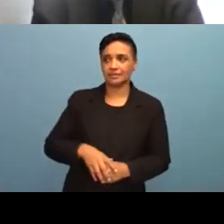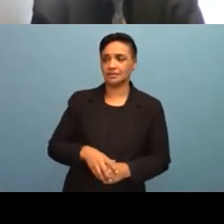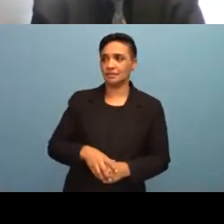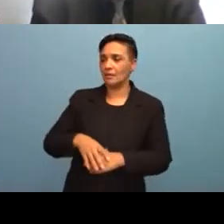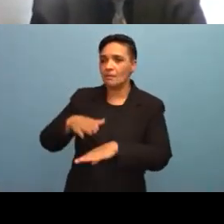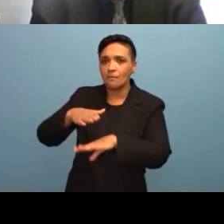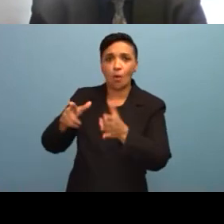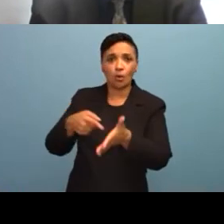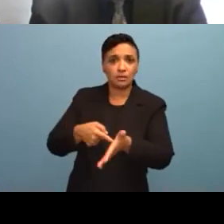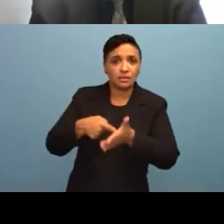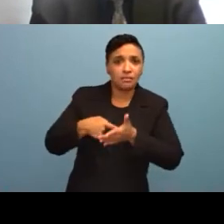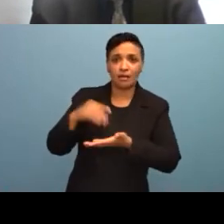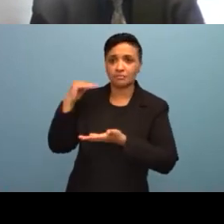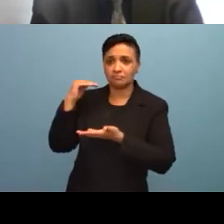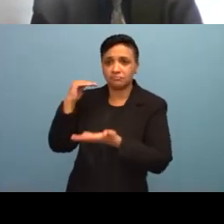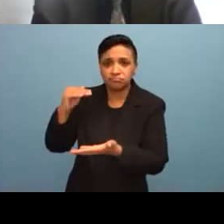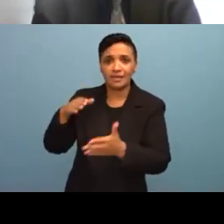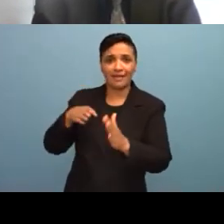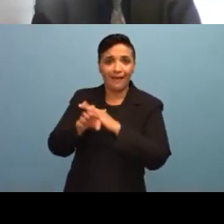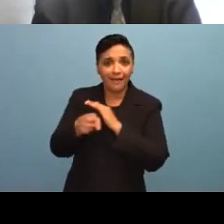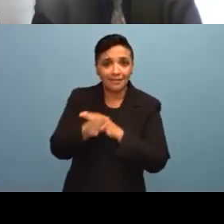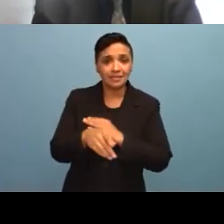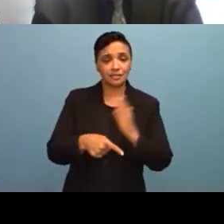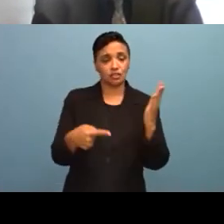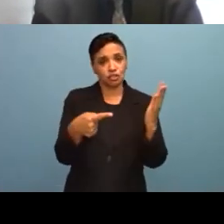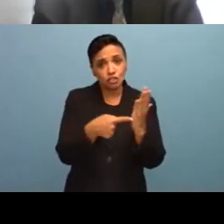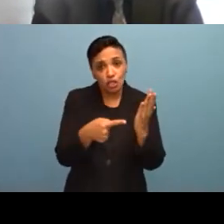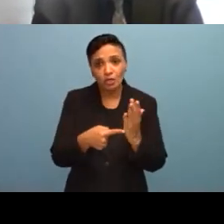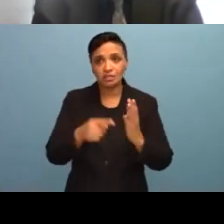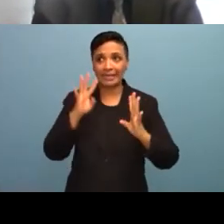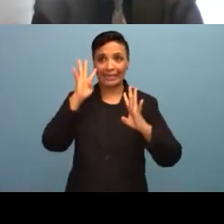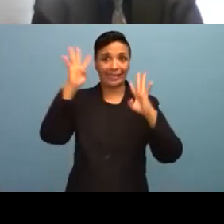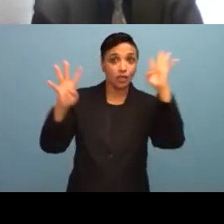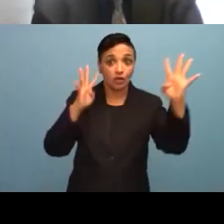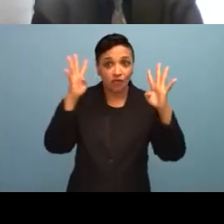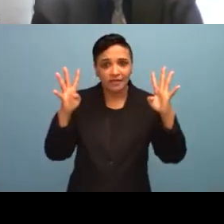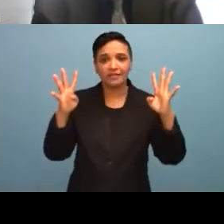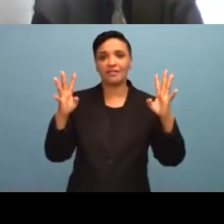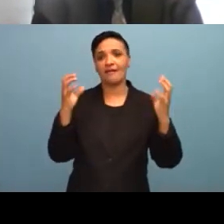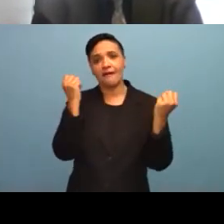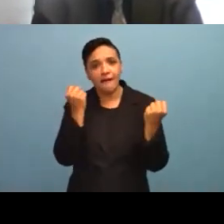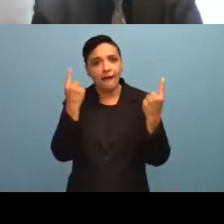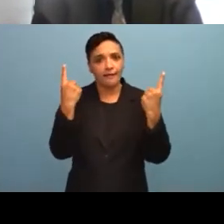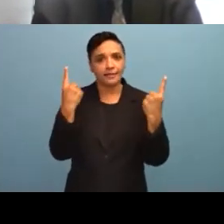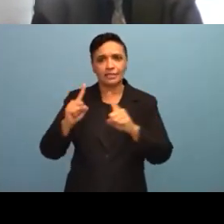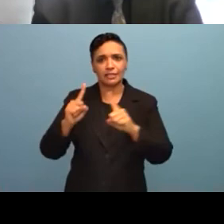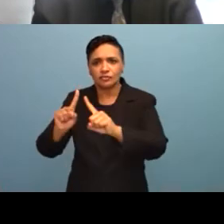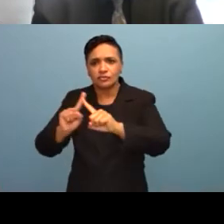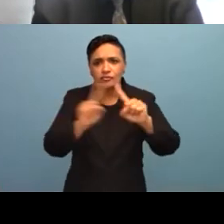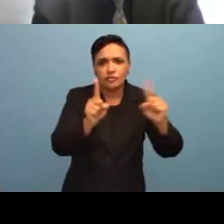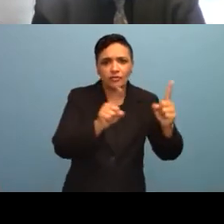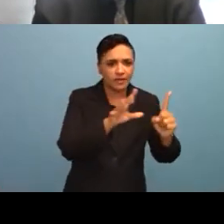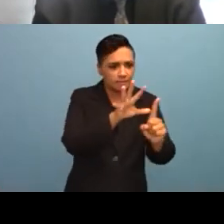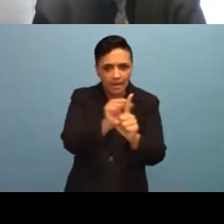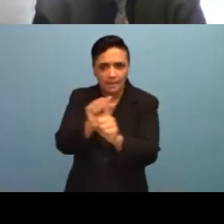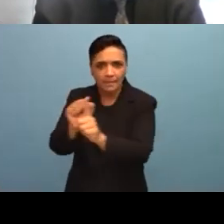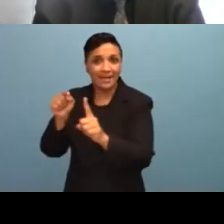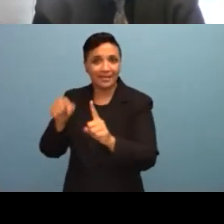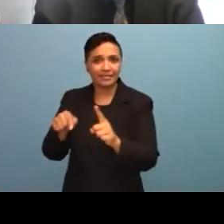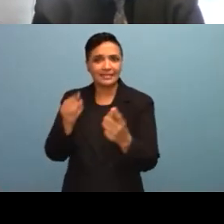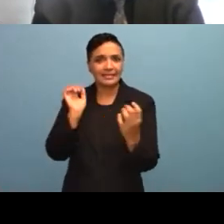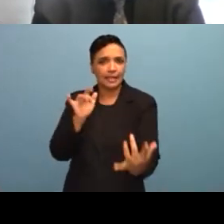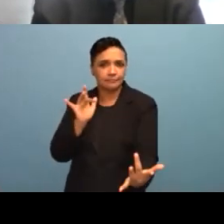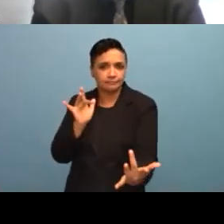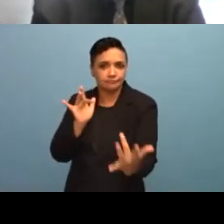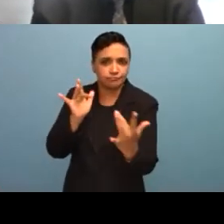increasing access, using technologies, right? Being innovative, understanding, using different models that are truly context specific.